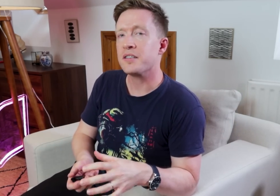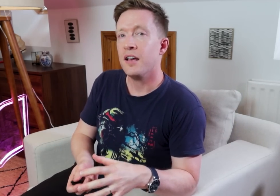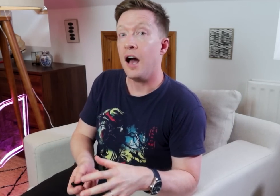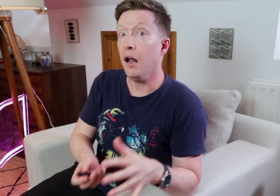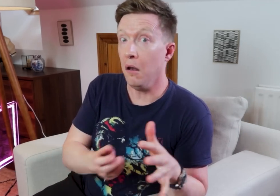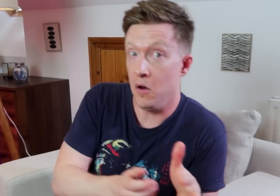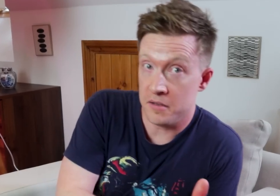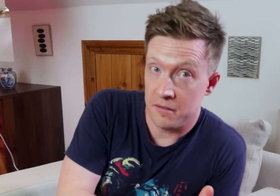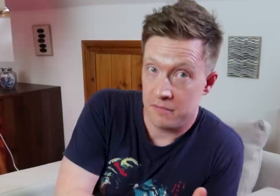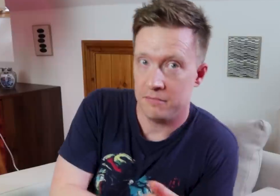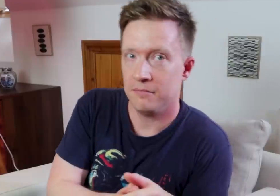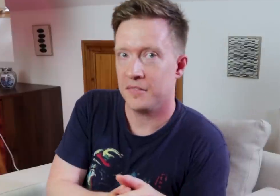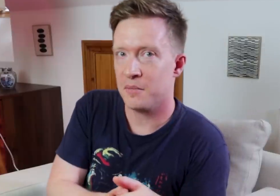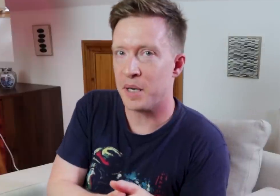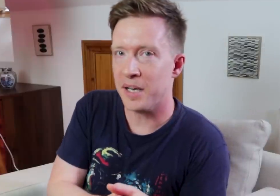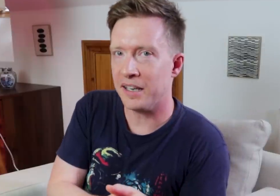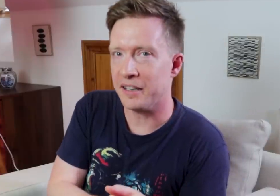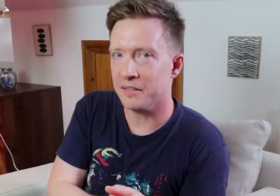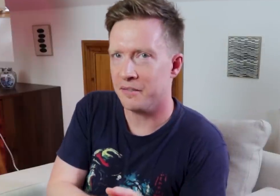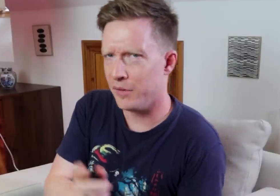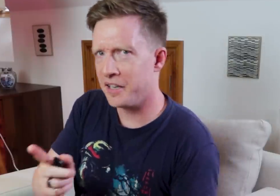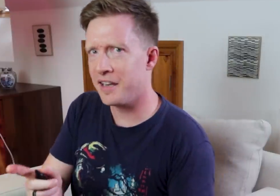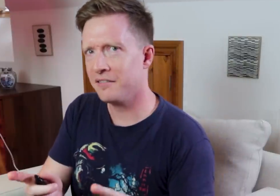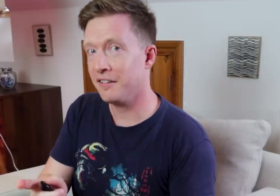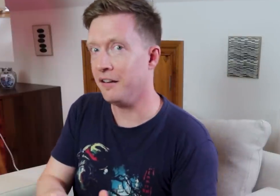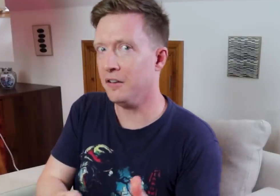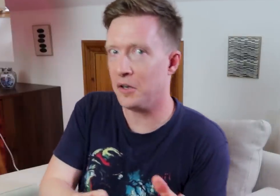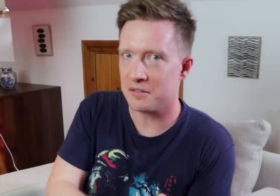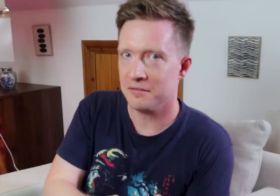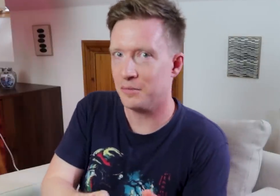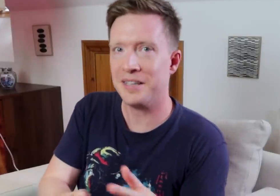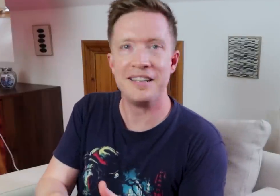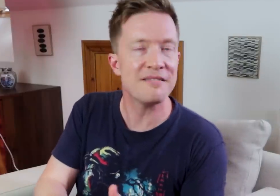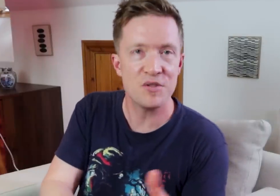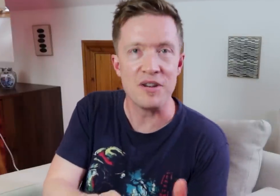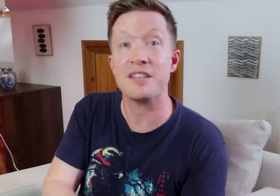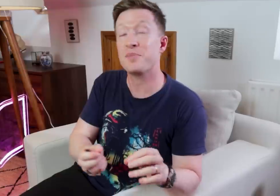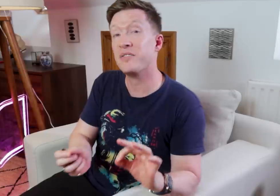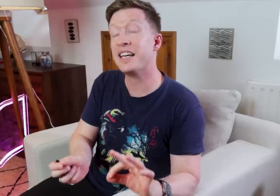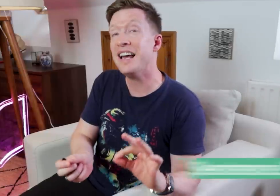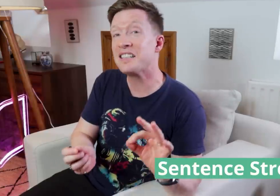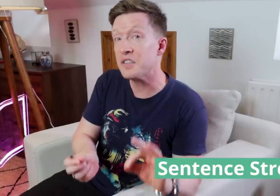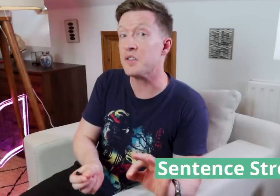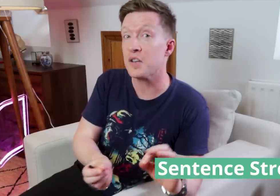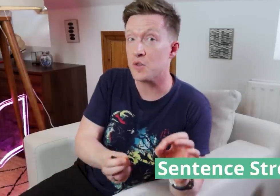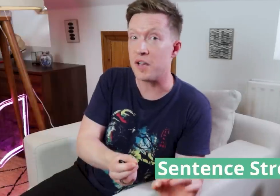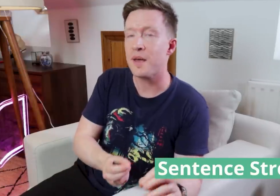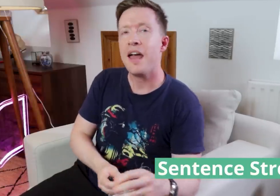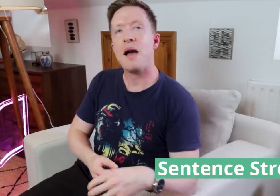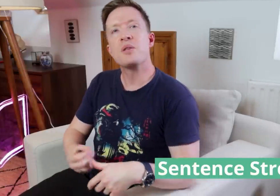a lot to make meaning clear. Hear what I did there? A lot. Well, that is stress. Specifically, sentence stress. And with